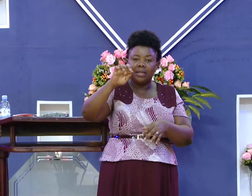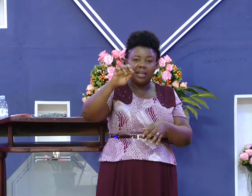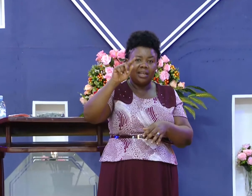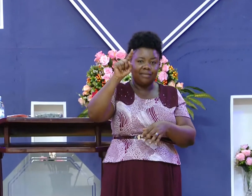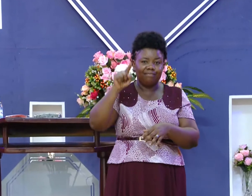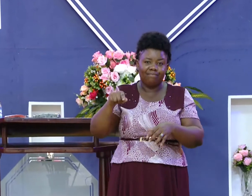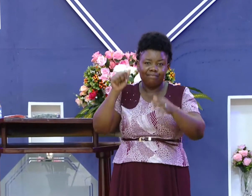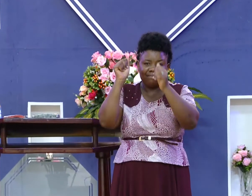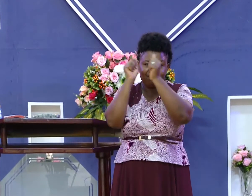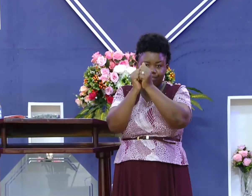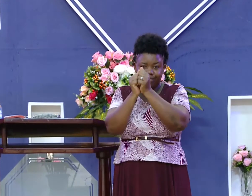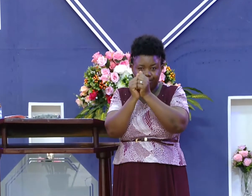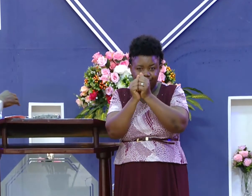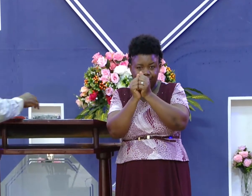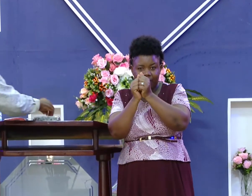18:10,